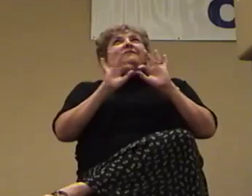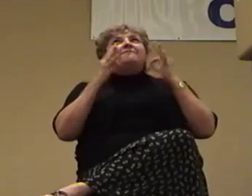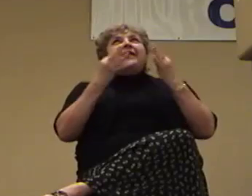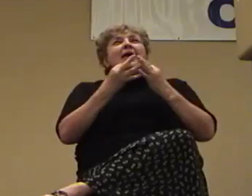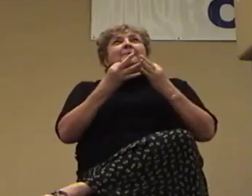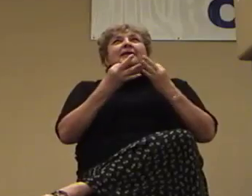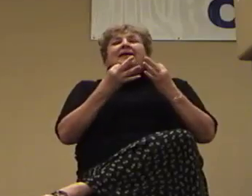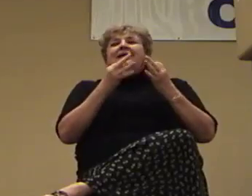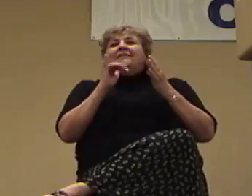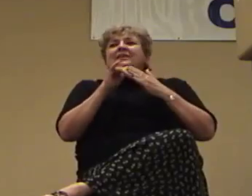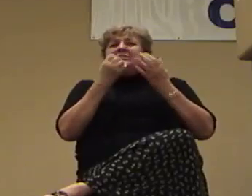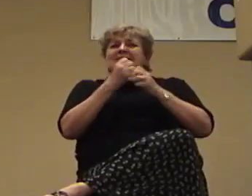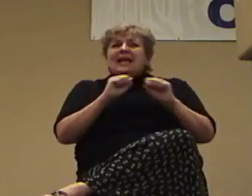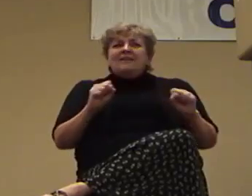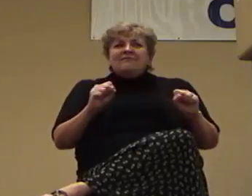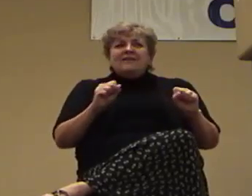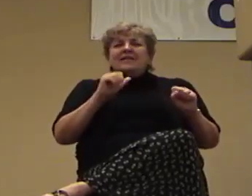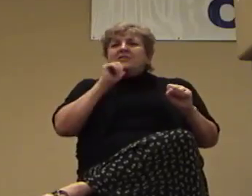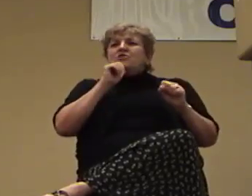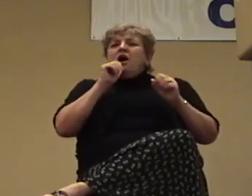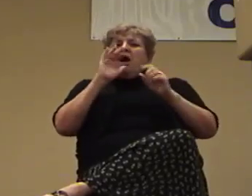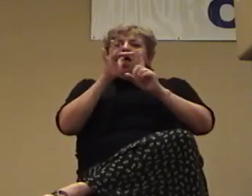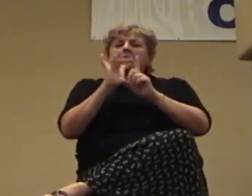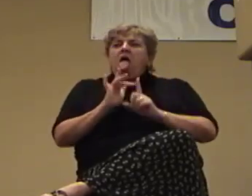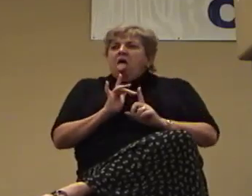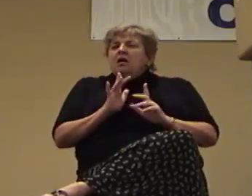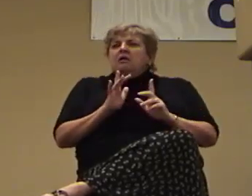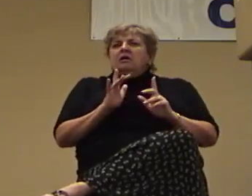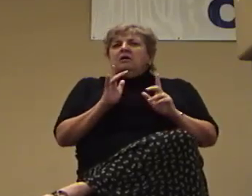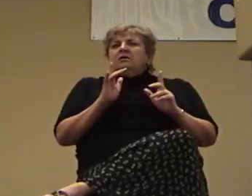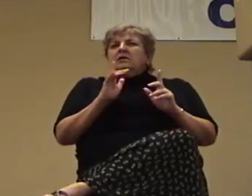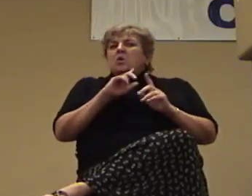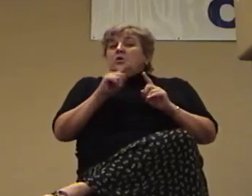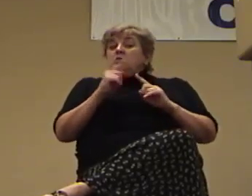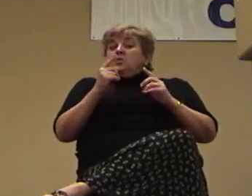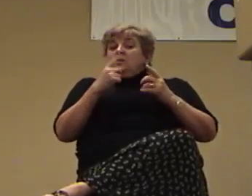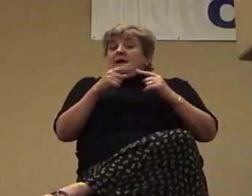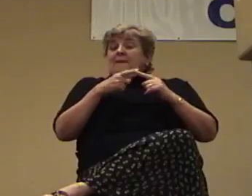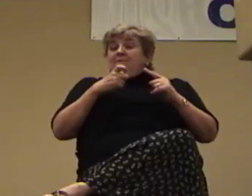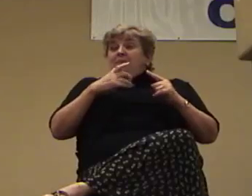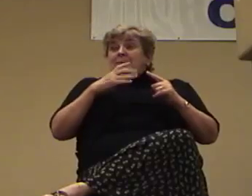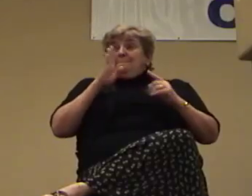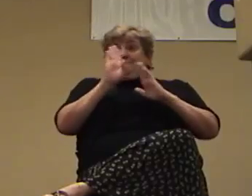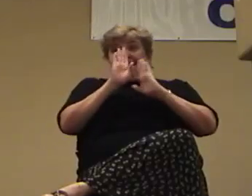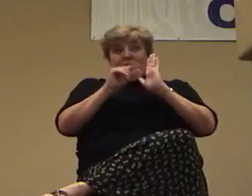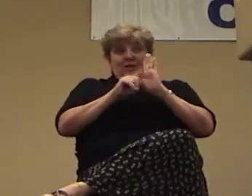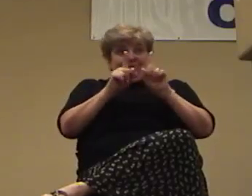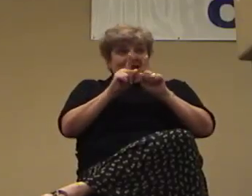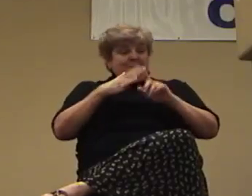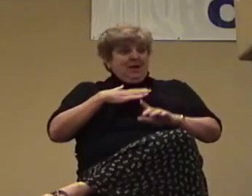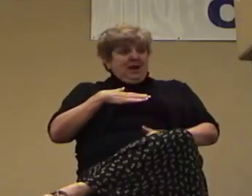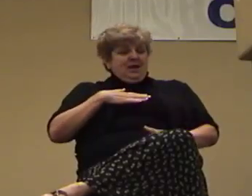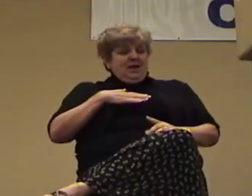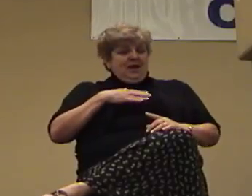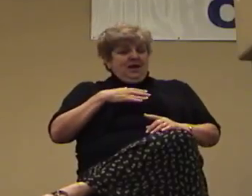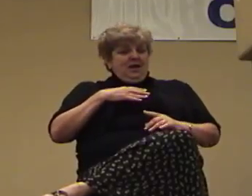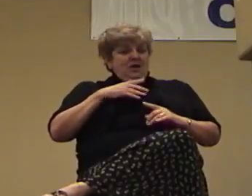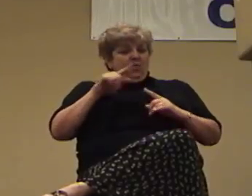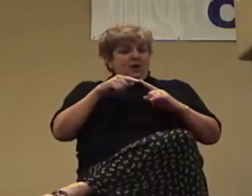touching her inappropriately. Because when you come from the background I come from, when I got sober, I would hear a kid crying and I would get so